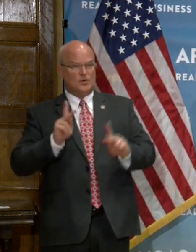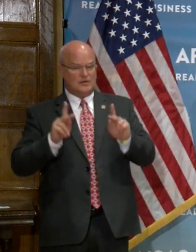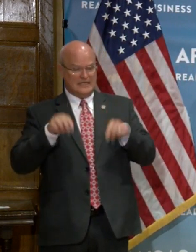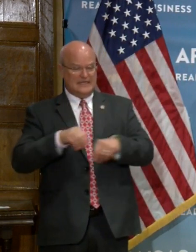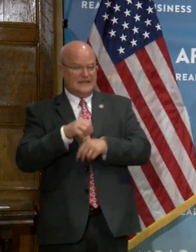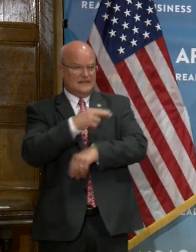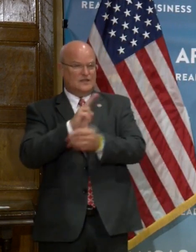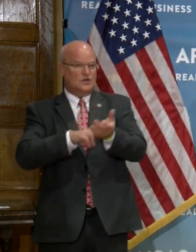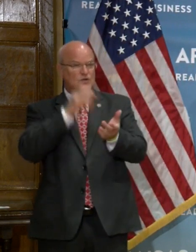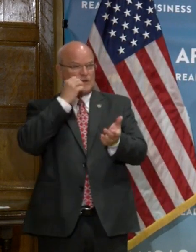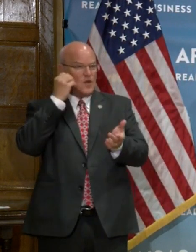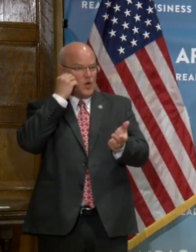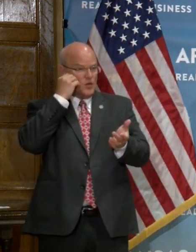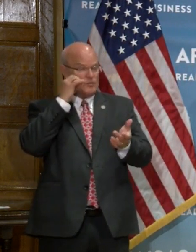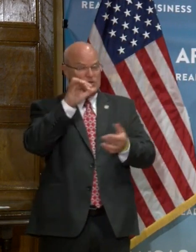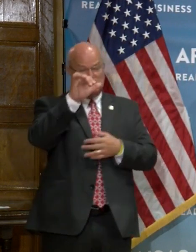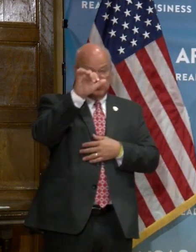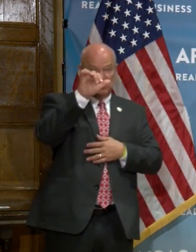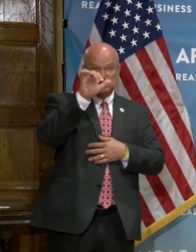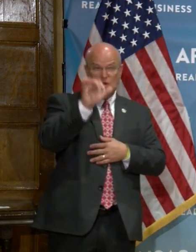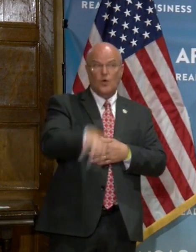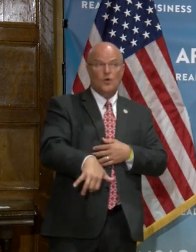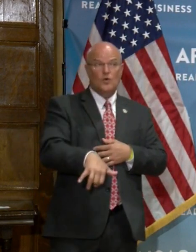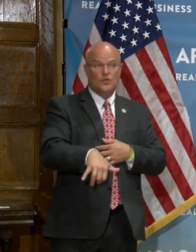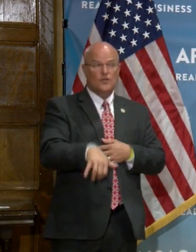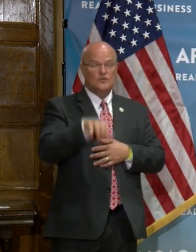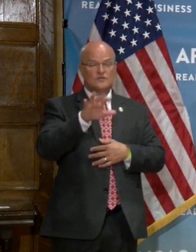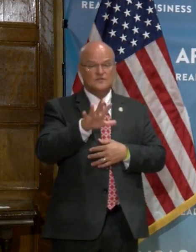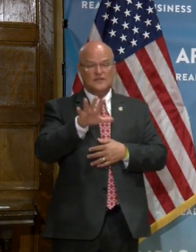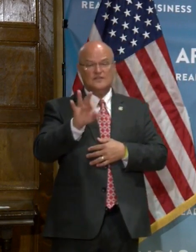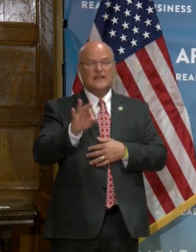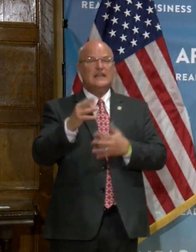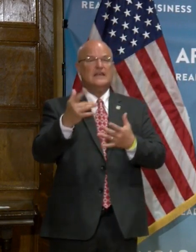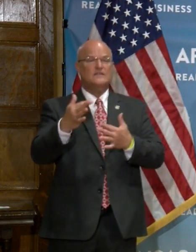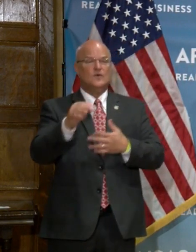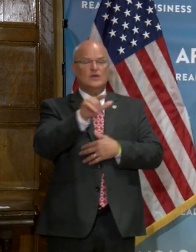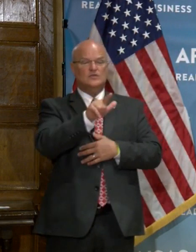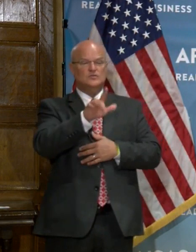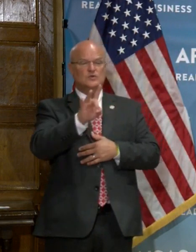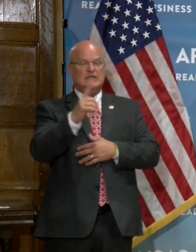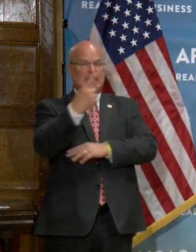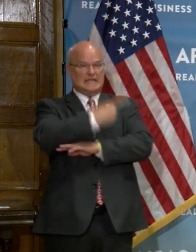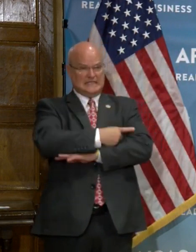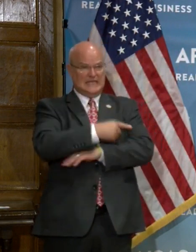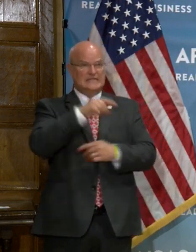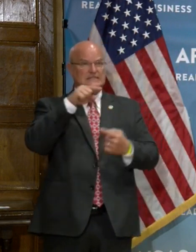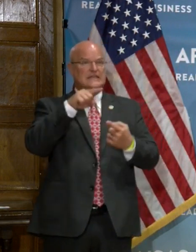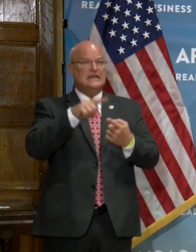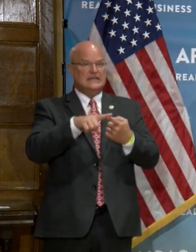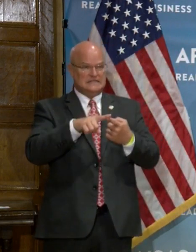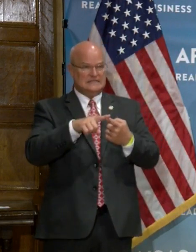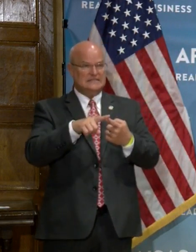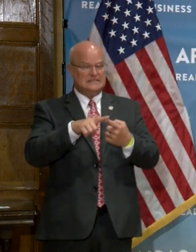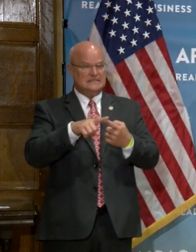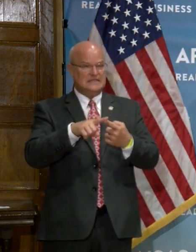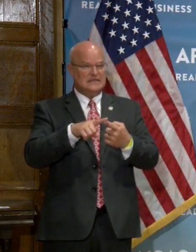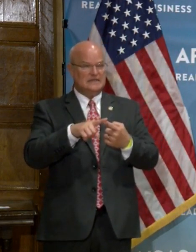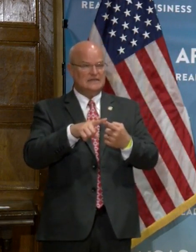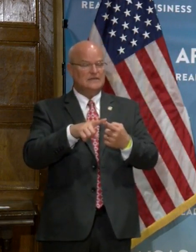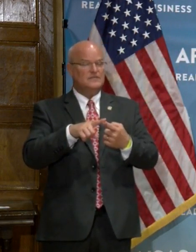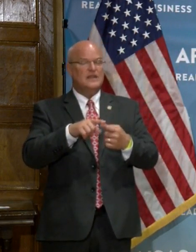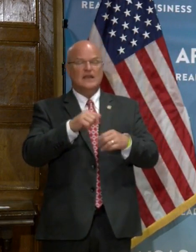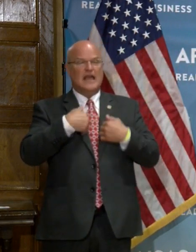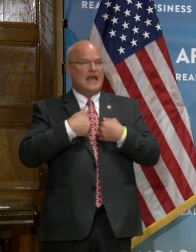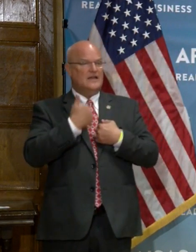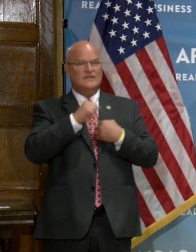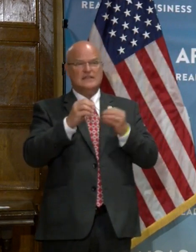so, for example, those 59 will have to wait 28 days until they until they